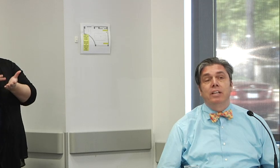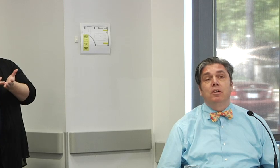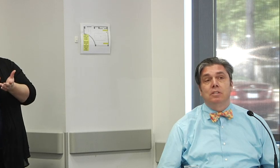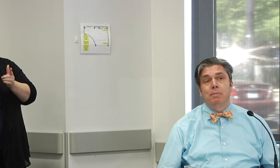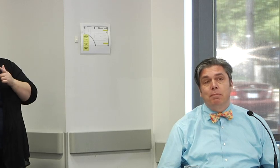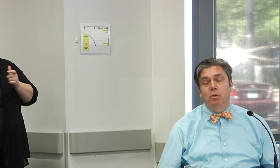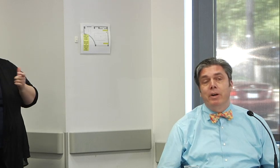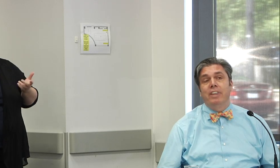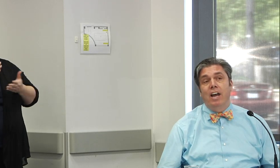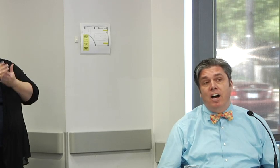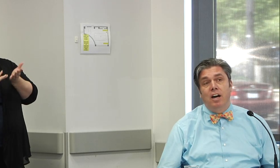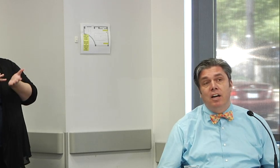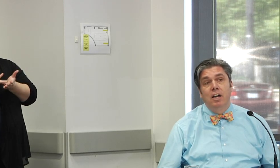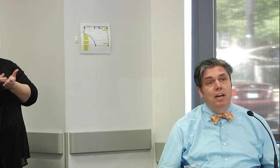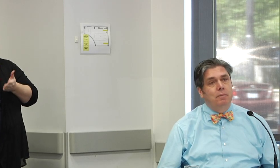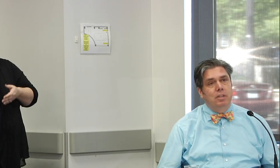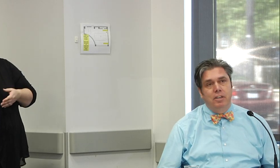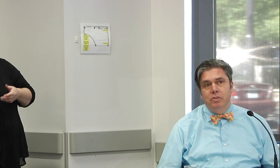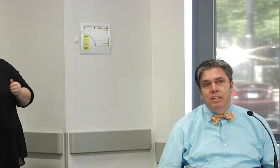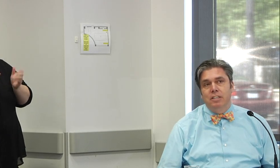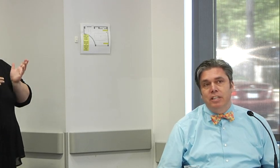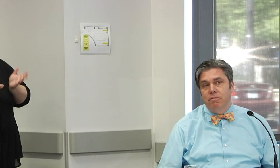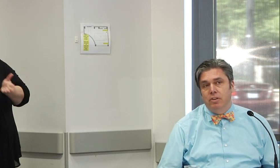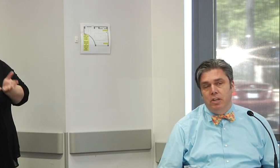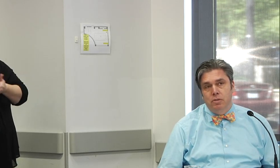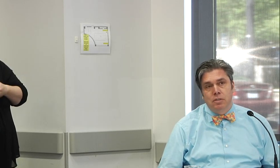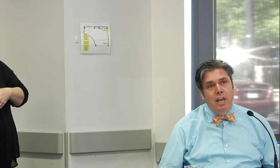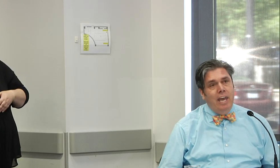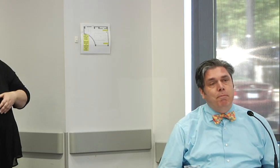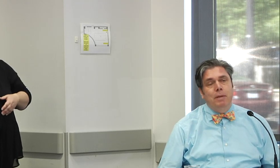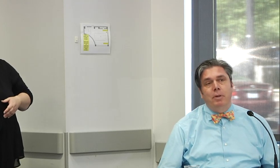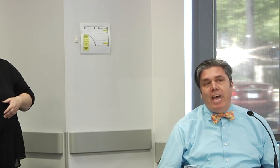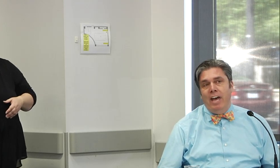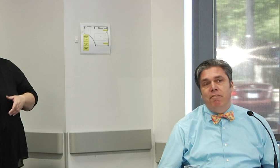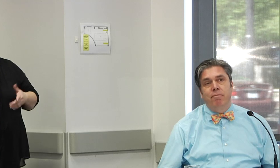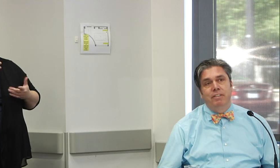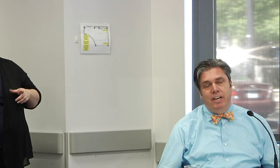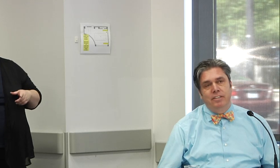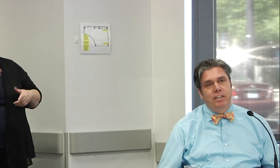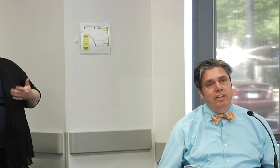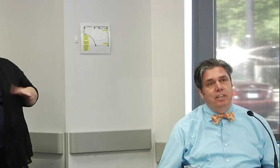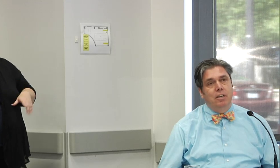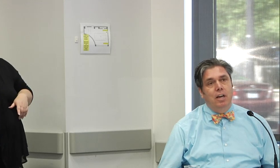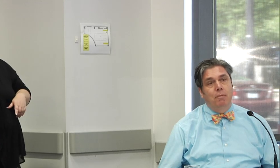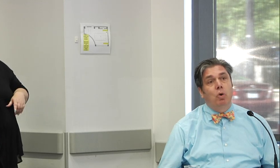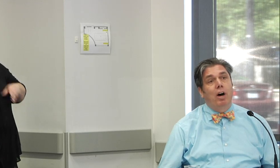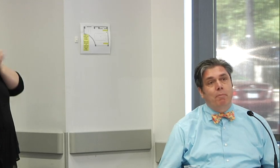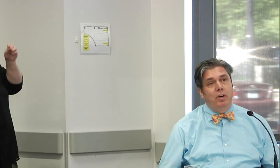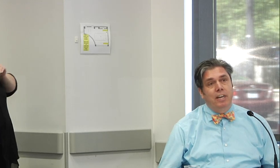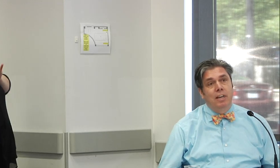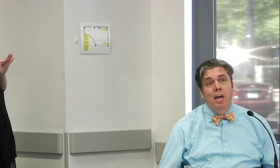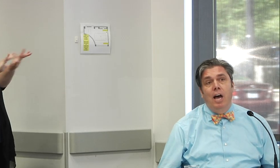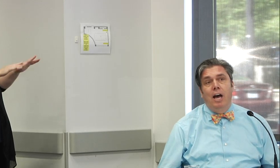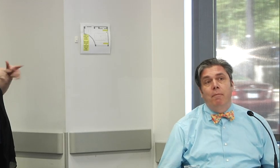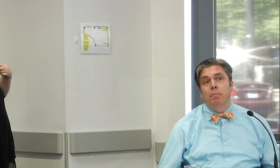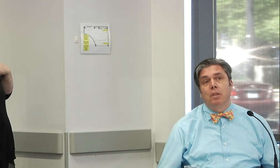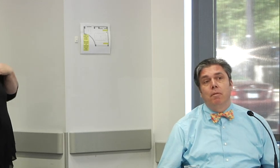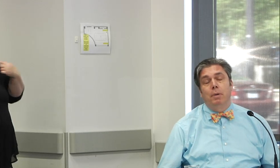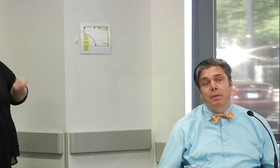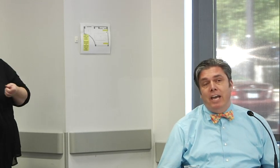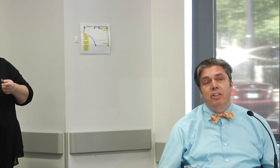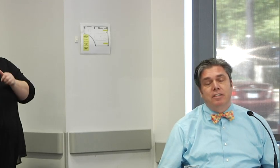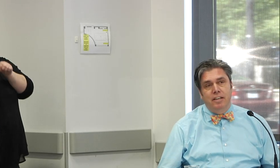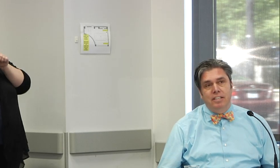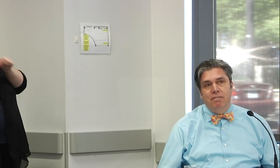those to people where they are so they don't need to leave for those. And people have been voluntarily cooperating. Public